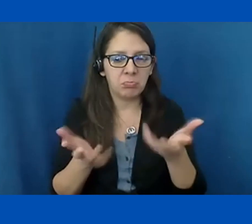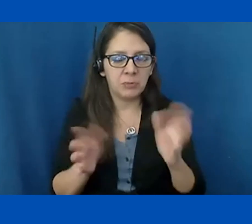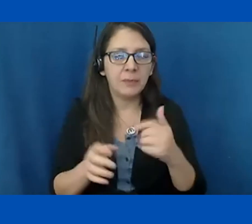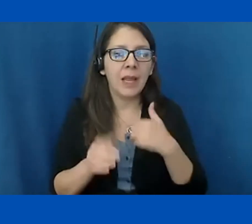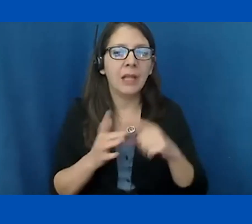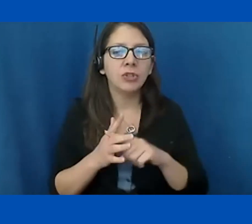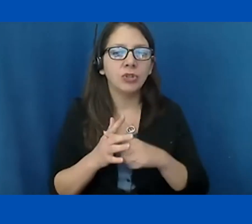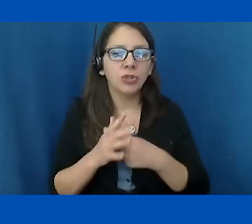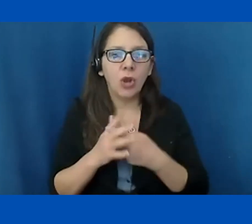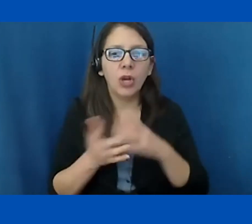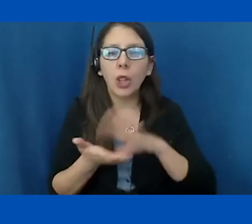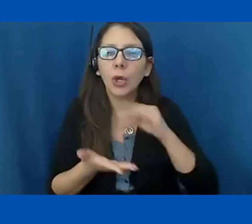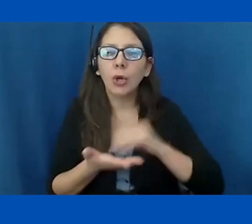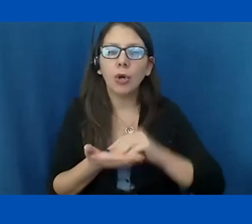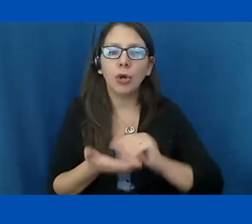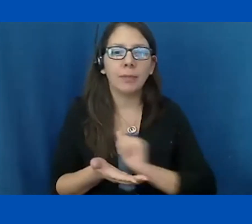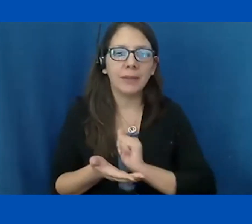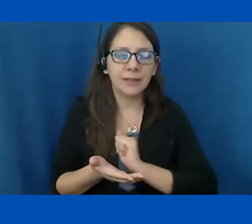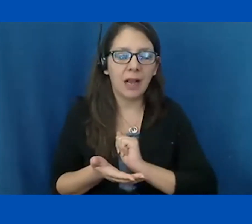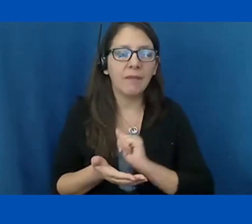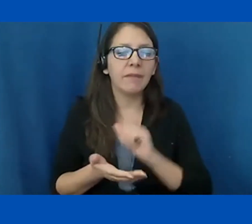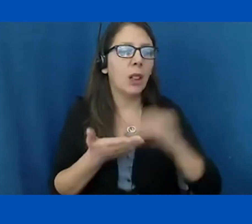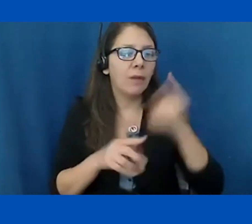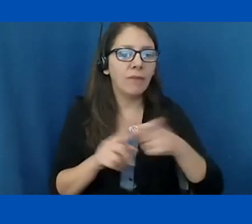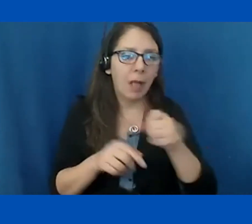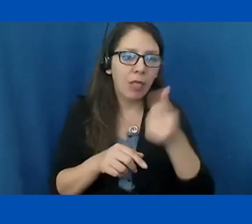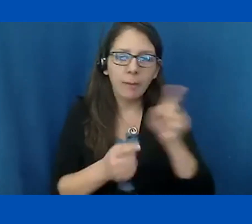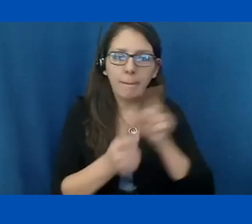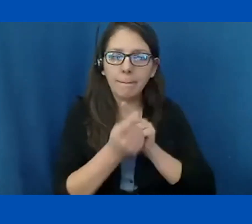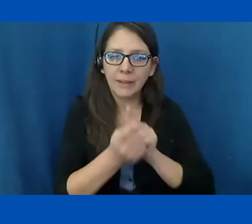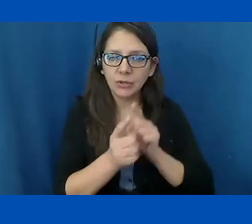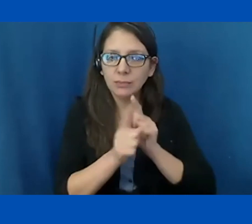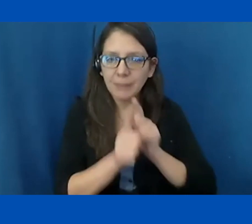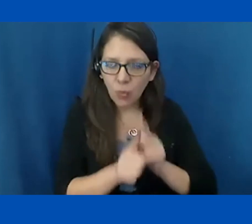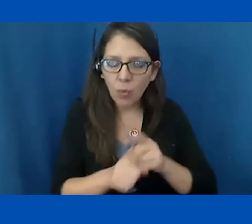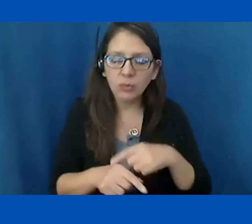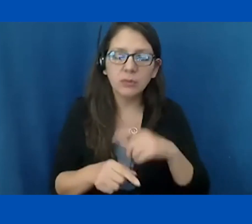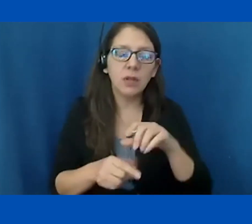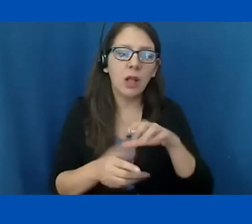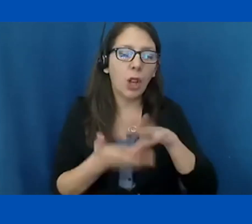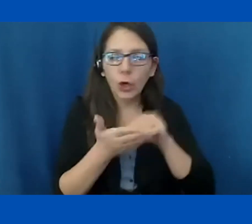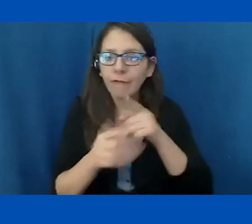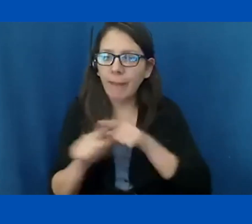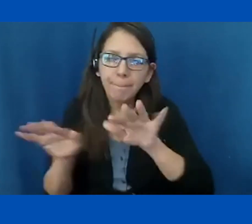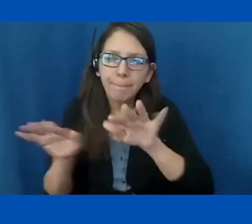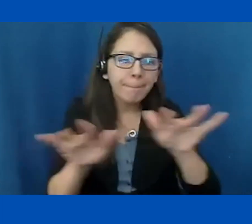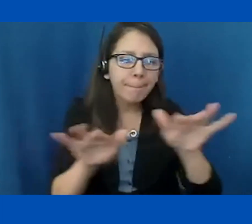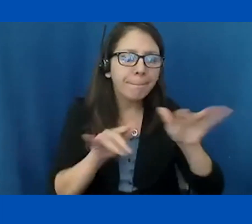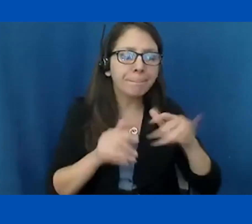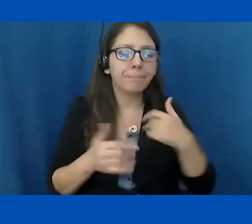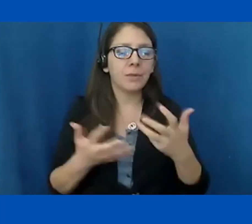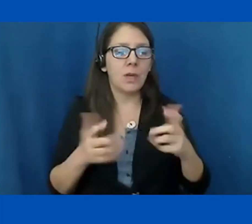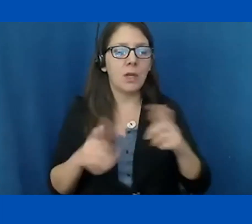of learning some things on my own, as well as learning from different mentors, instructors, so on and so forth. And I just really wanted to do things